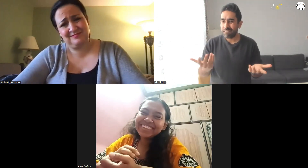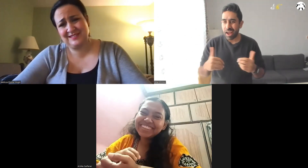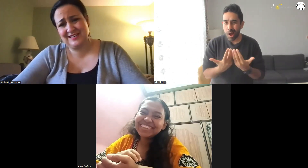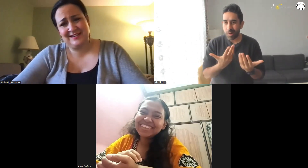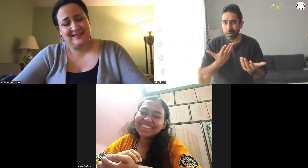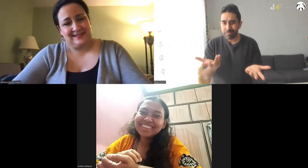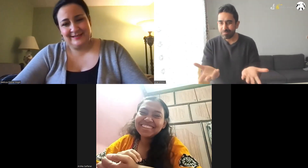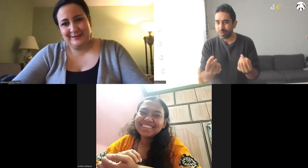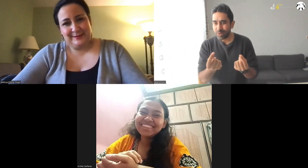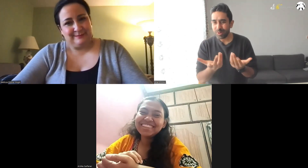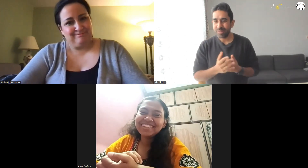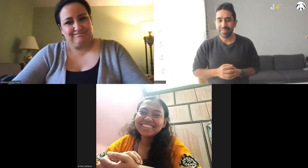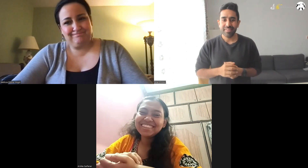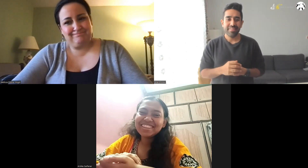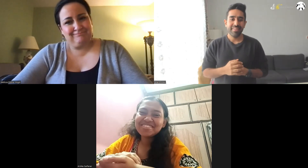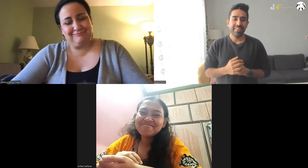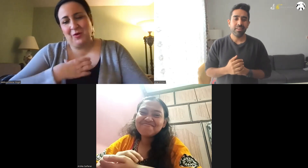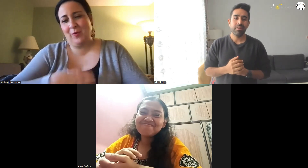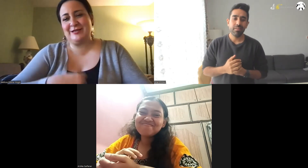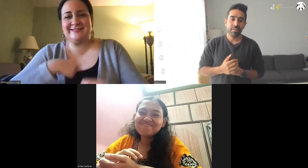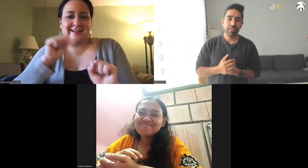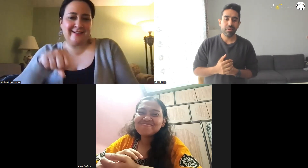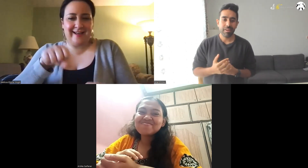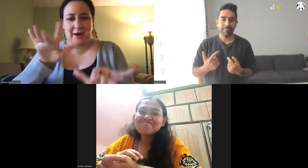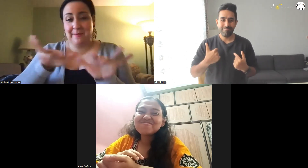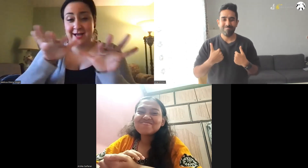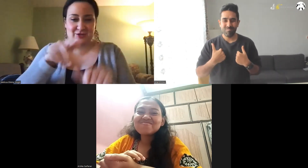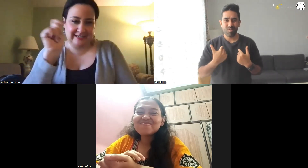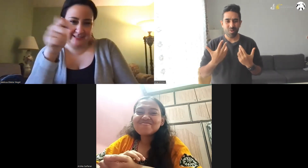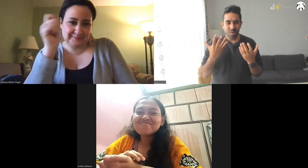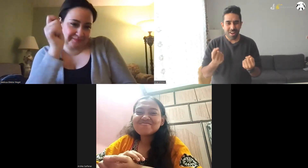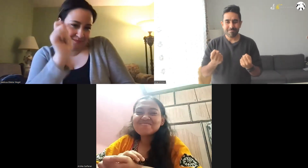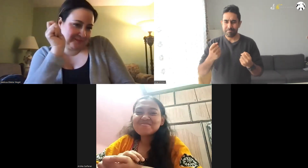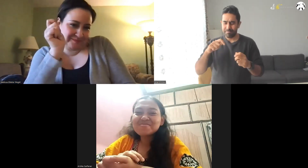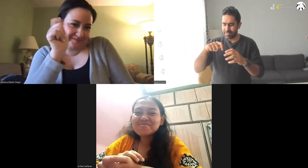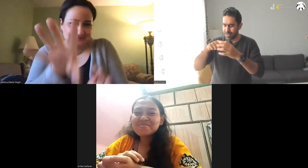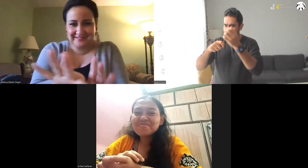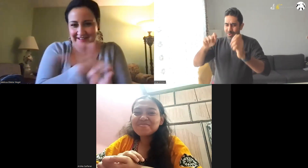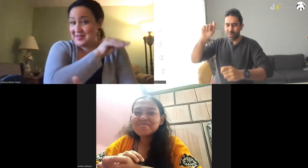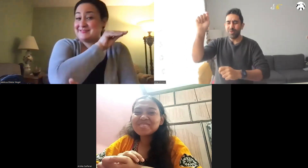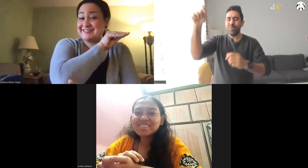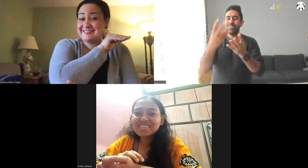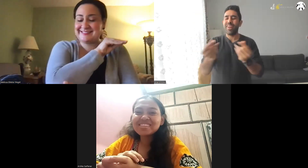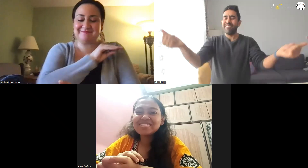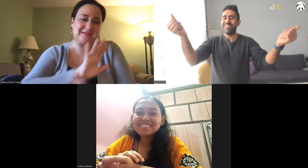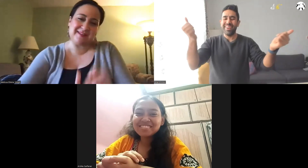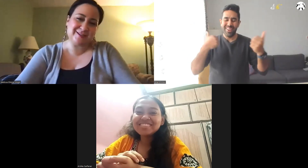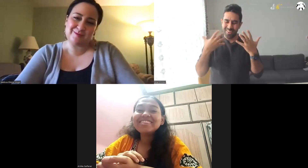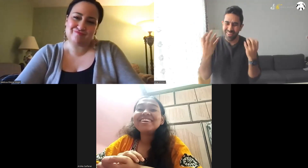Oh, my dear, how can I say like how to solve? Um, I really want